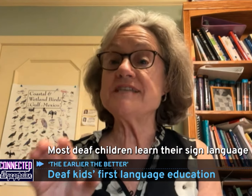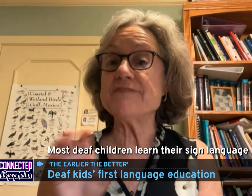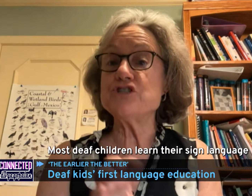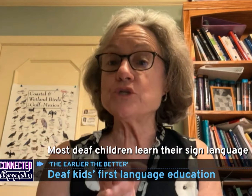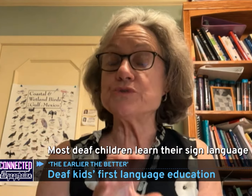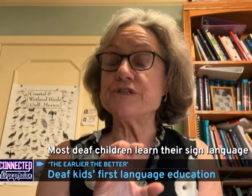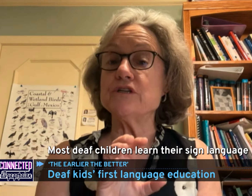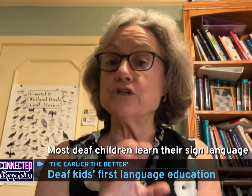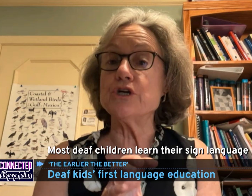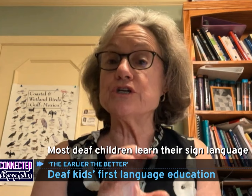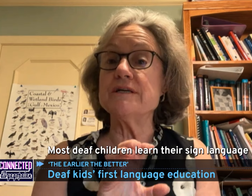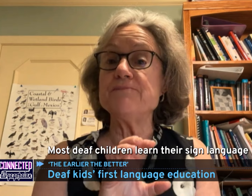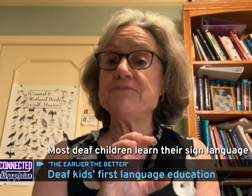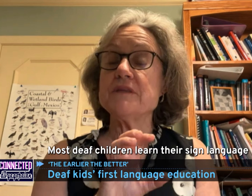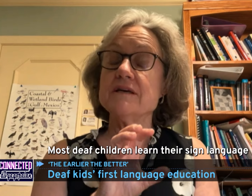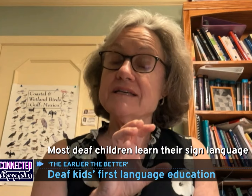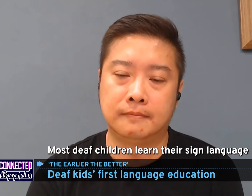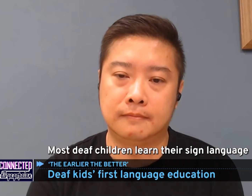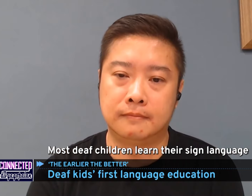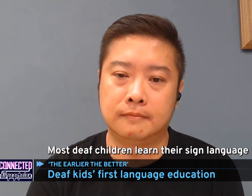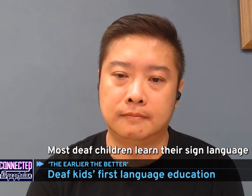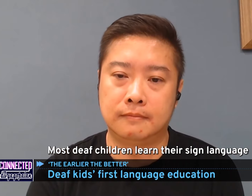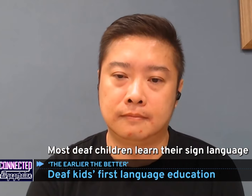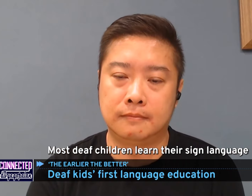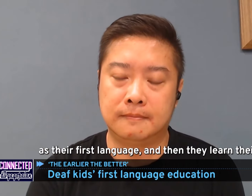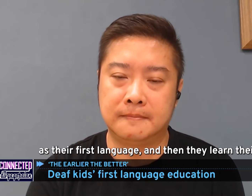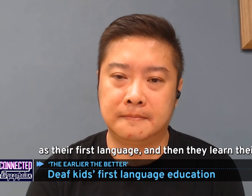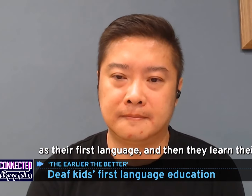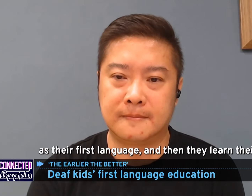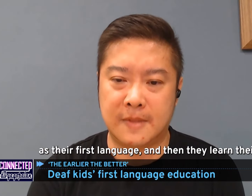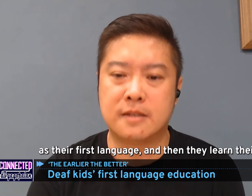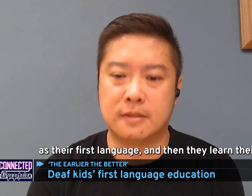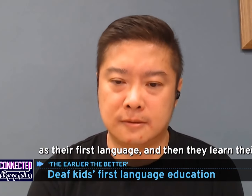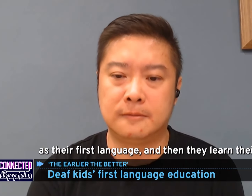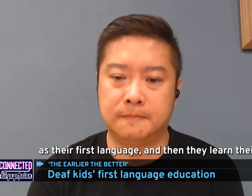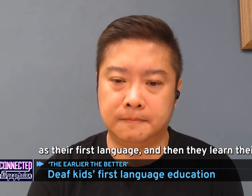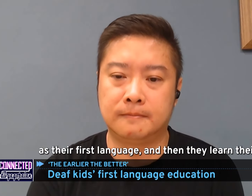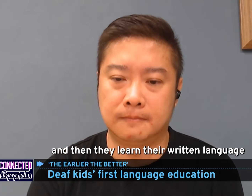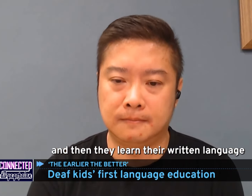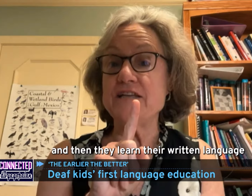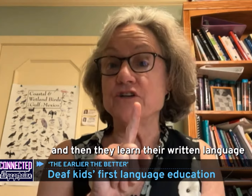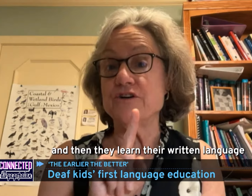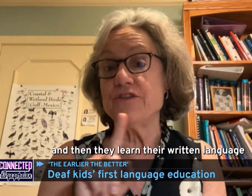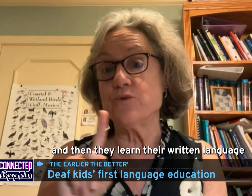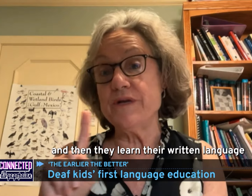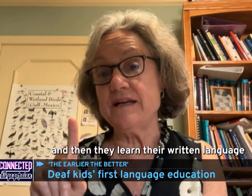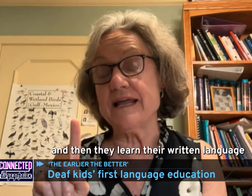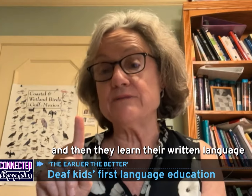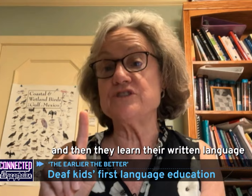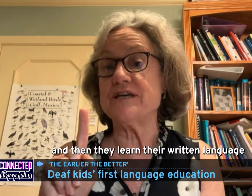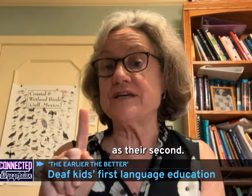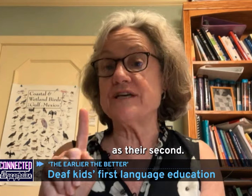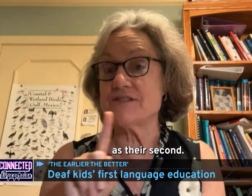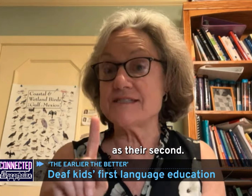deaf children learn their sign language as their first language, and then they learn their written language as their